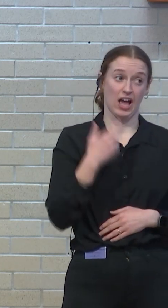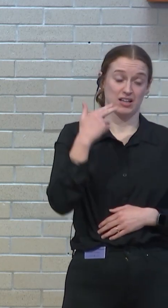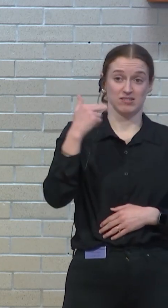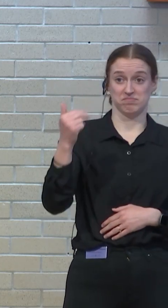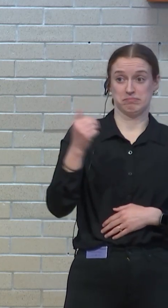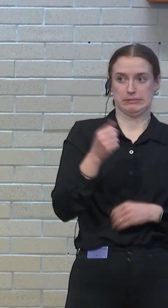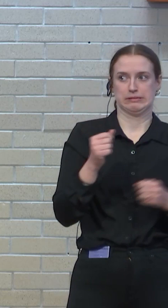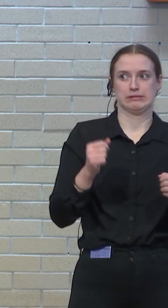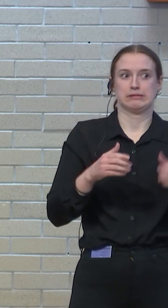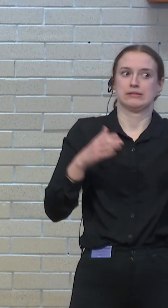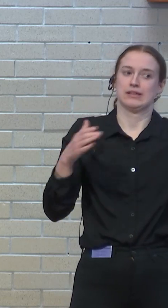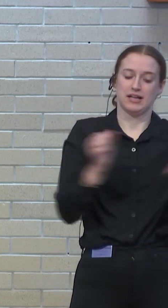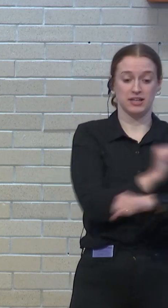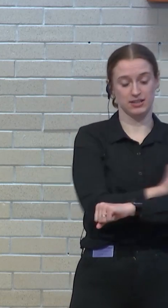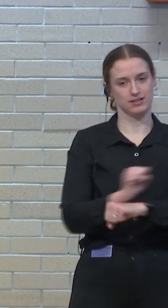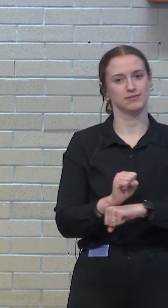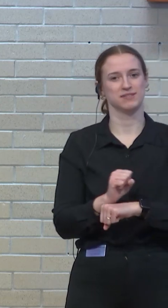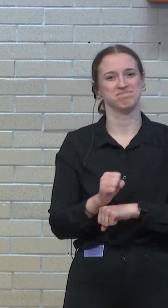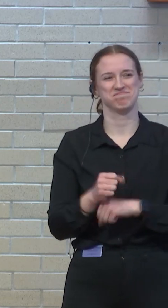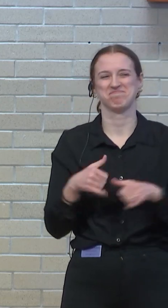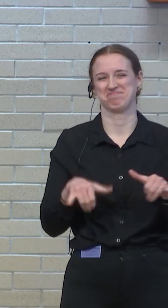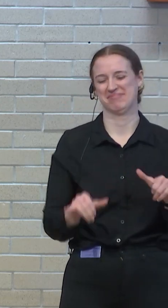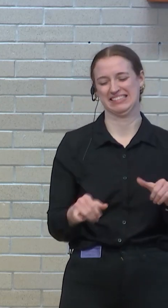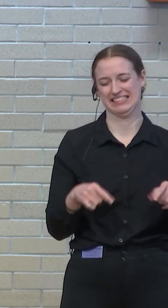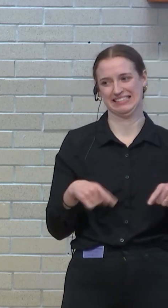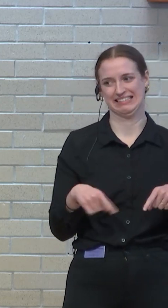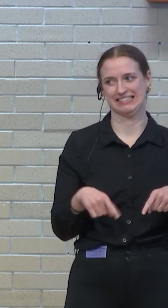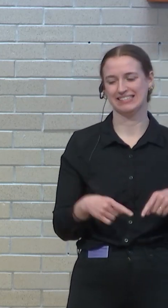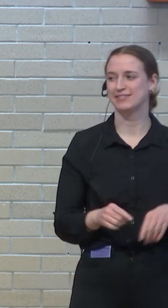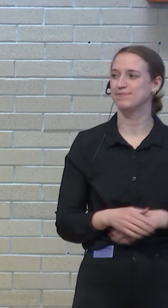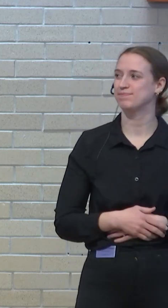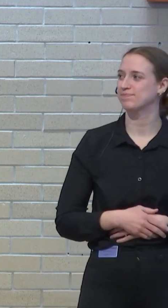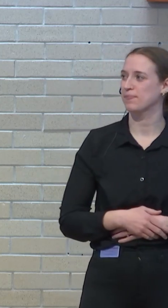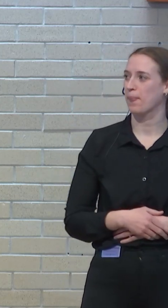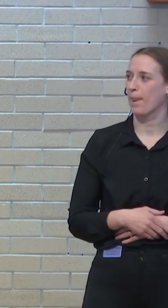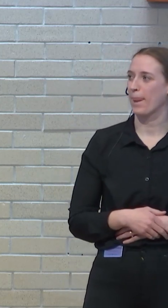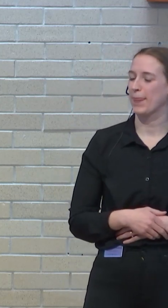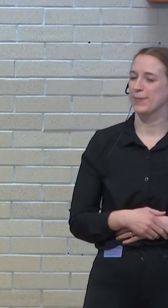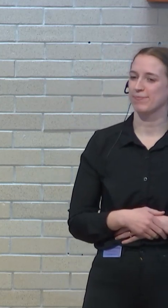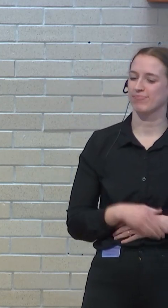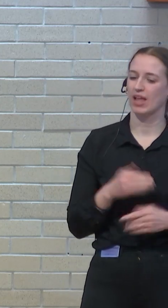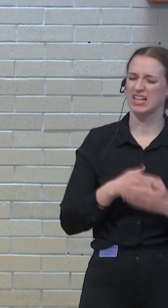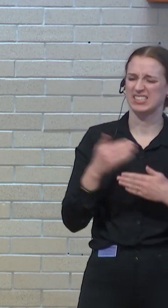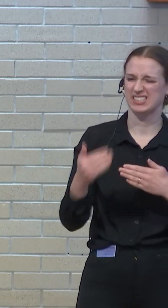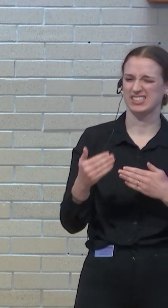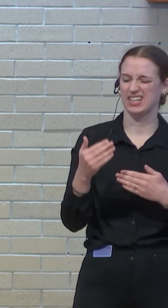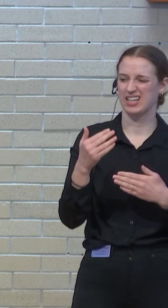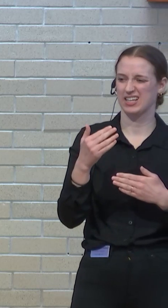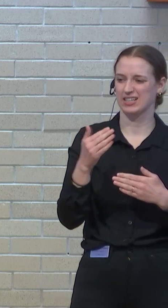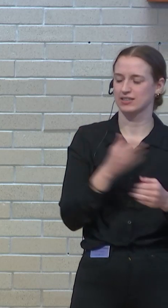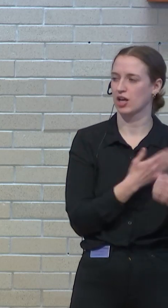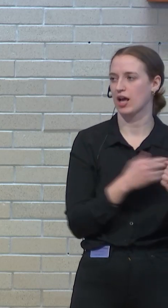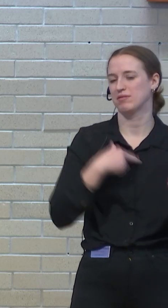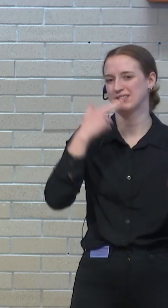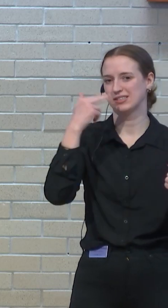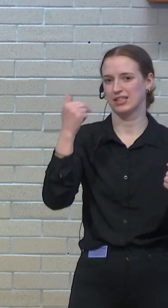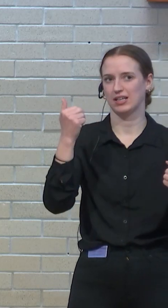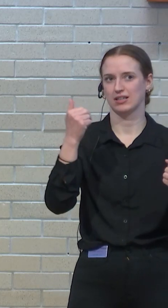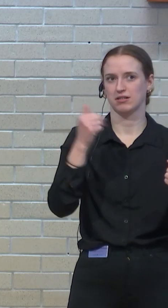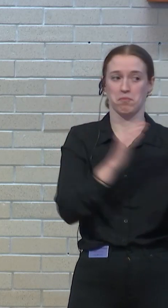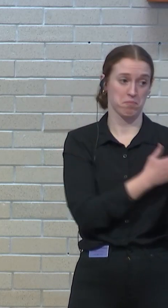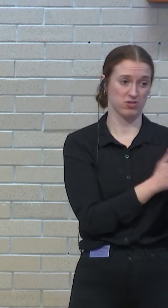stages, but I still get nervous. All right, so this next song I'm going to sing with no music. And do me a favor, I want you to